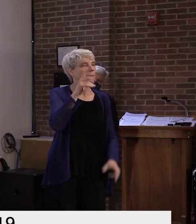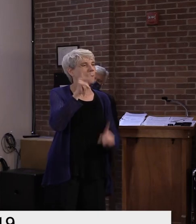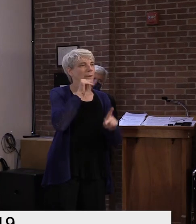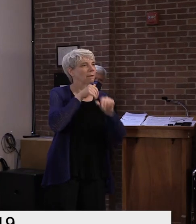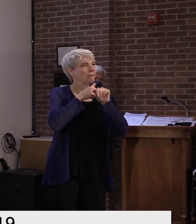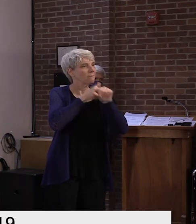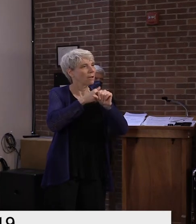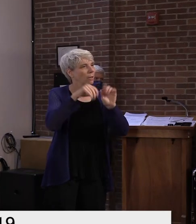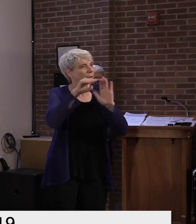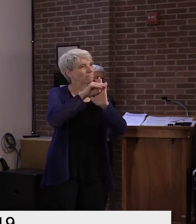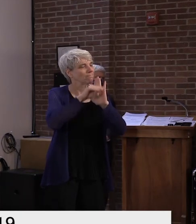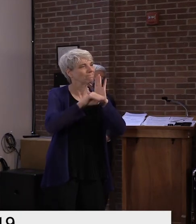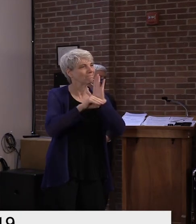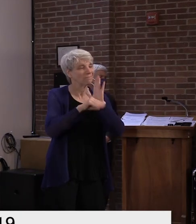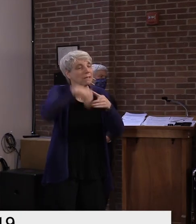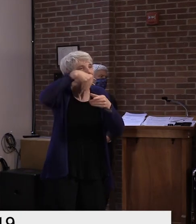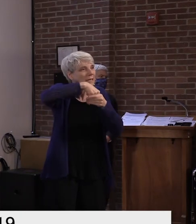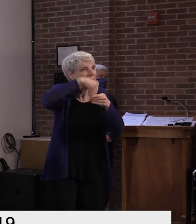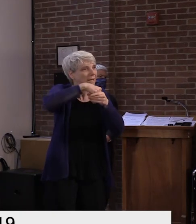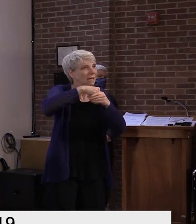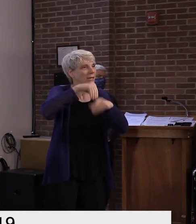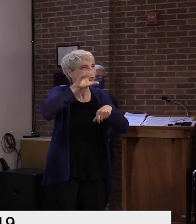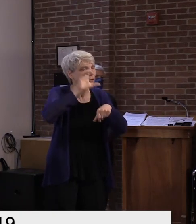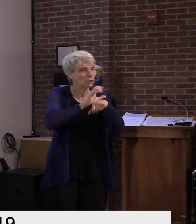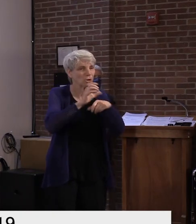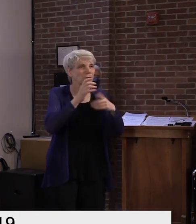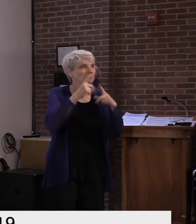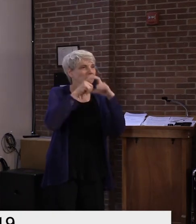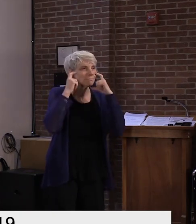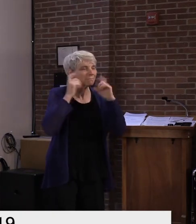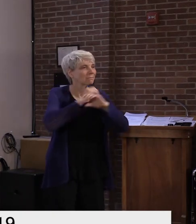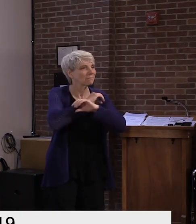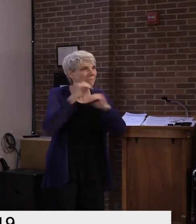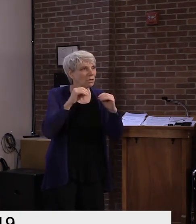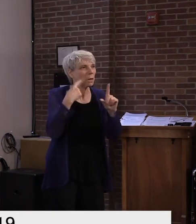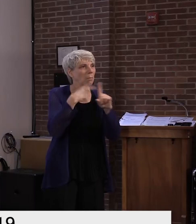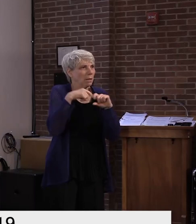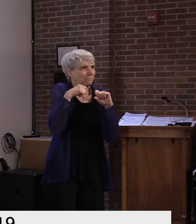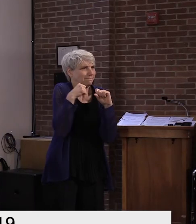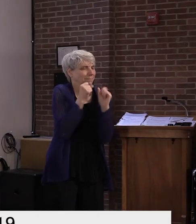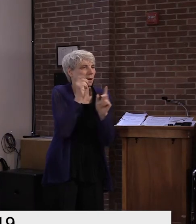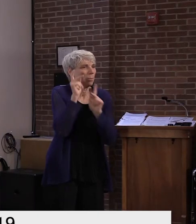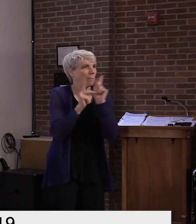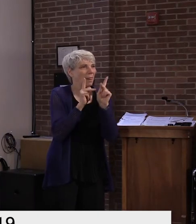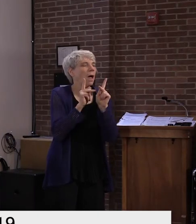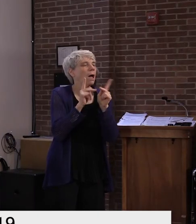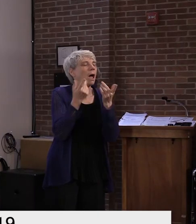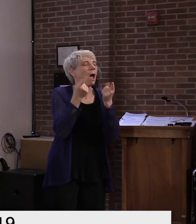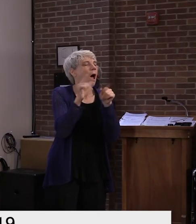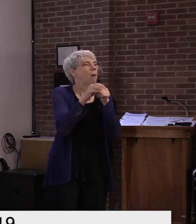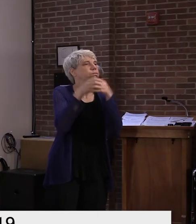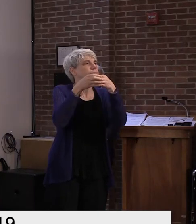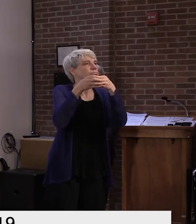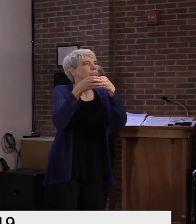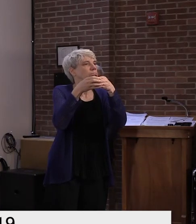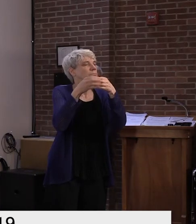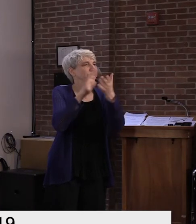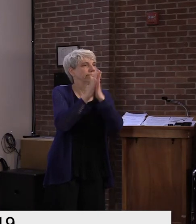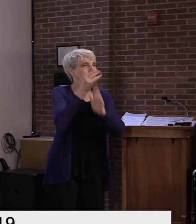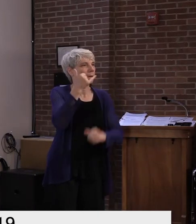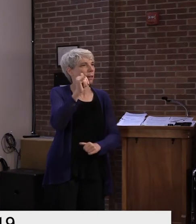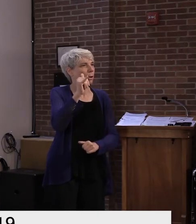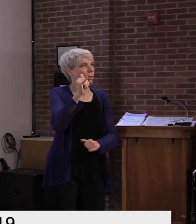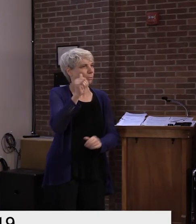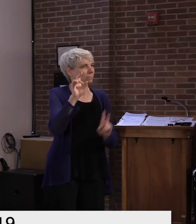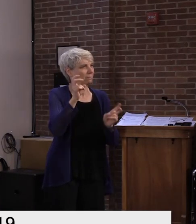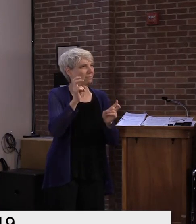protocols. Individuals were inside without masks and it exceeded their capacity limits as well. So again, just a reminder about how infectious